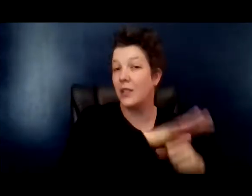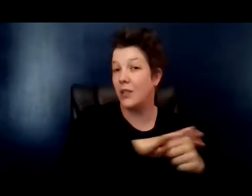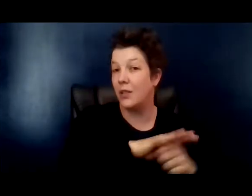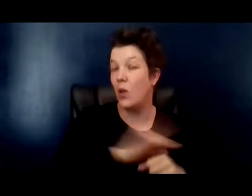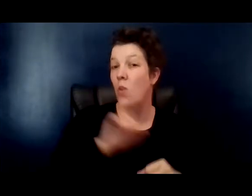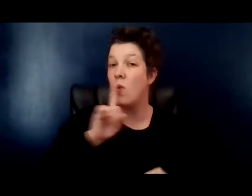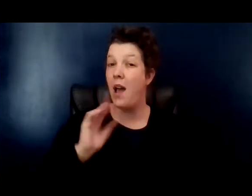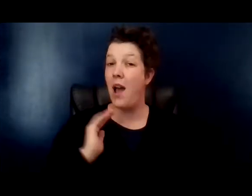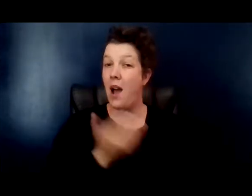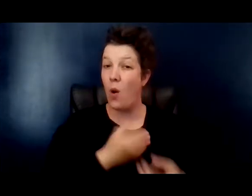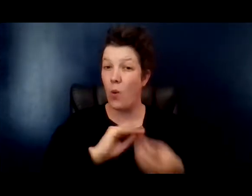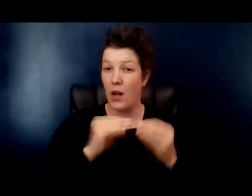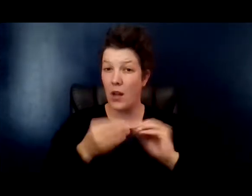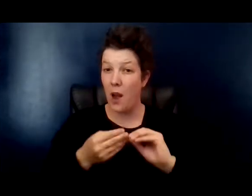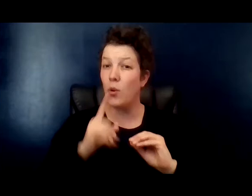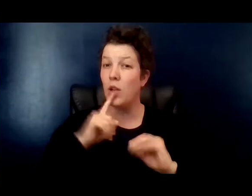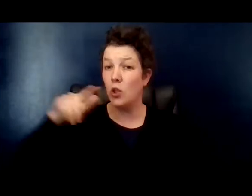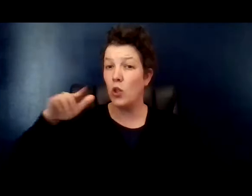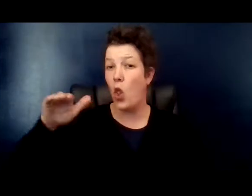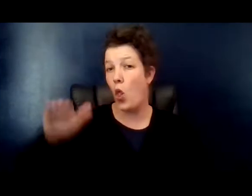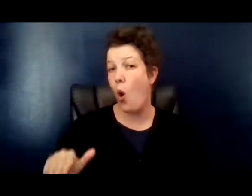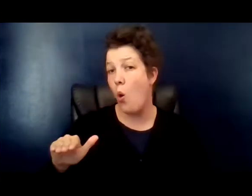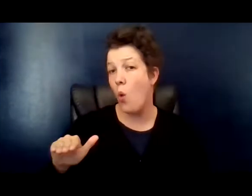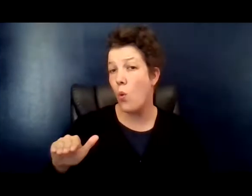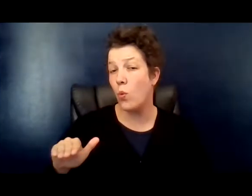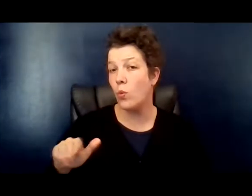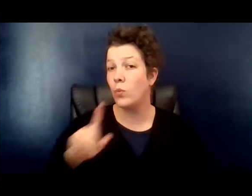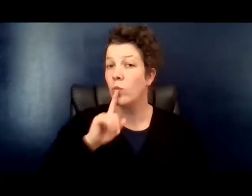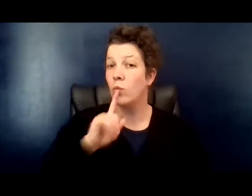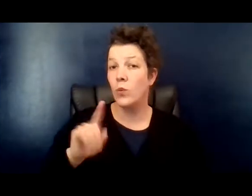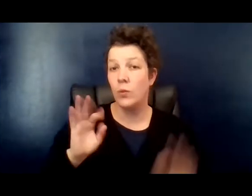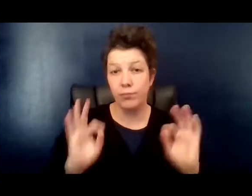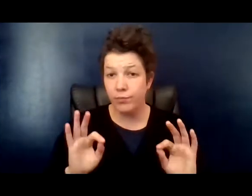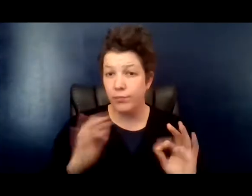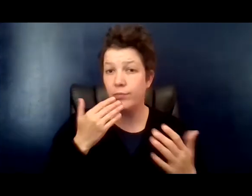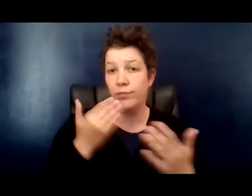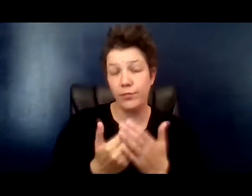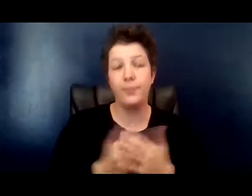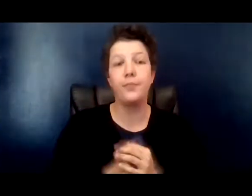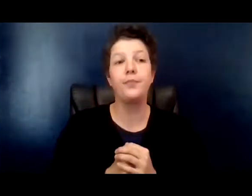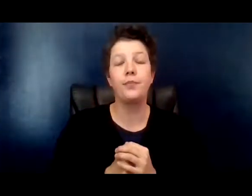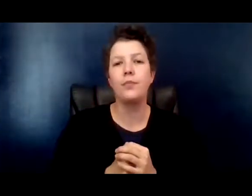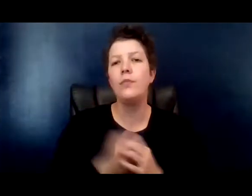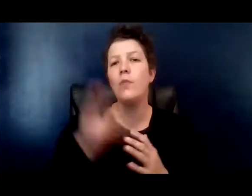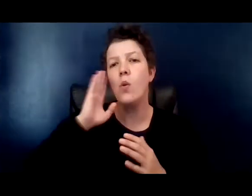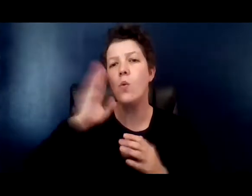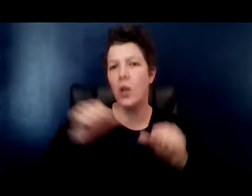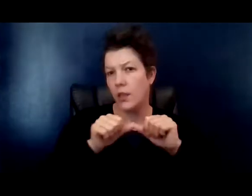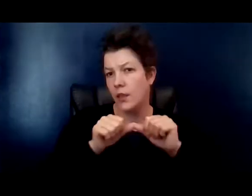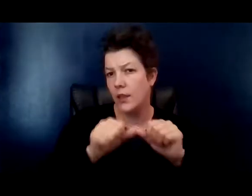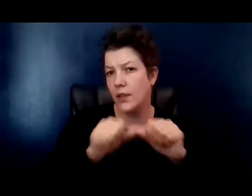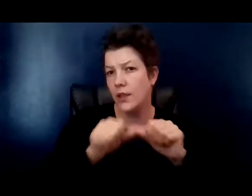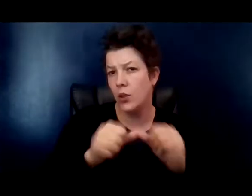have great citizens here in this county to thank for this. We will continue to hear a lot of discussion about data